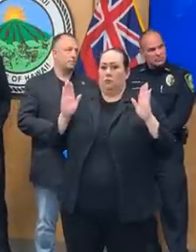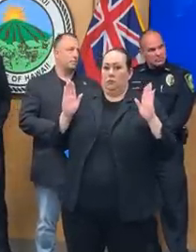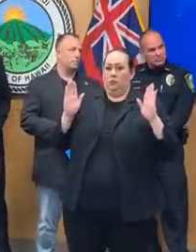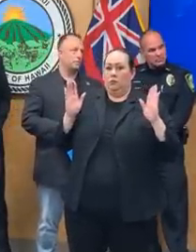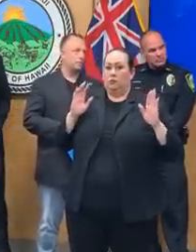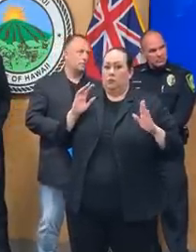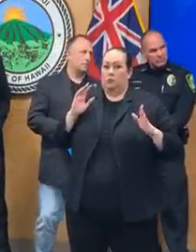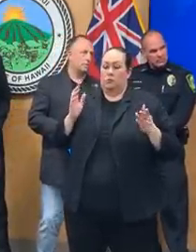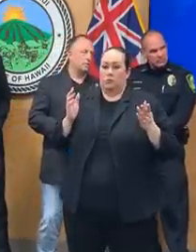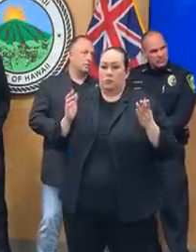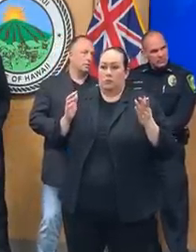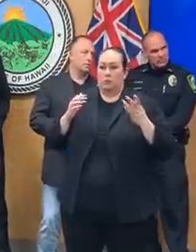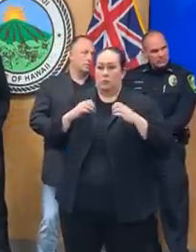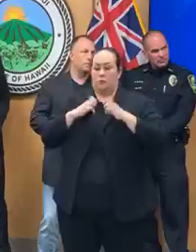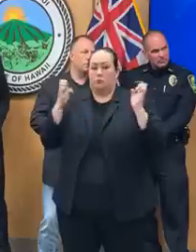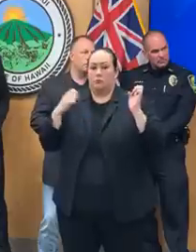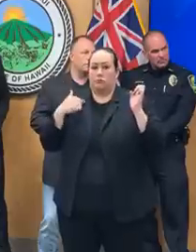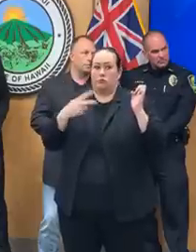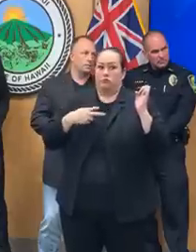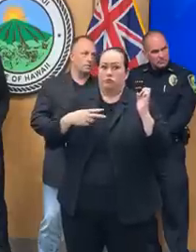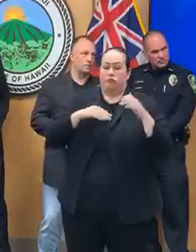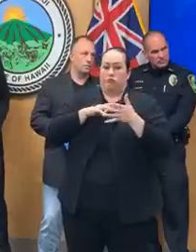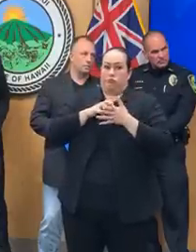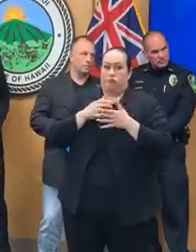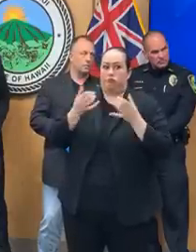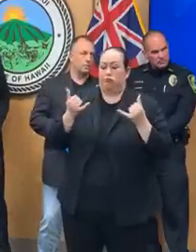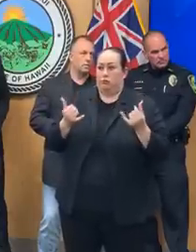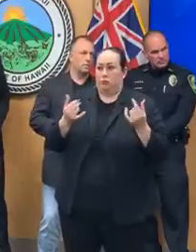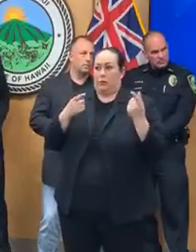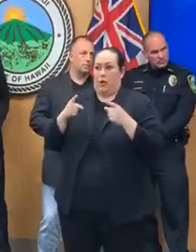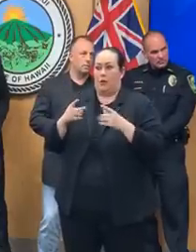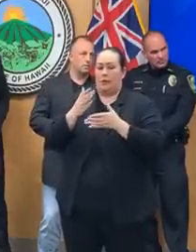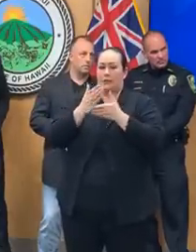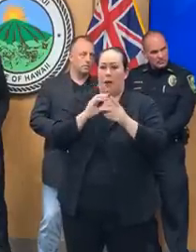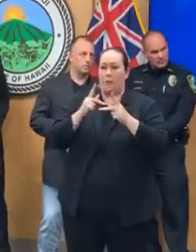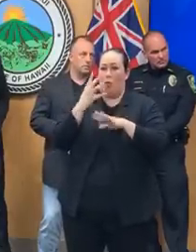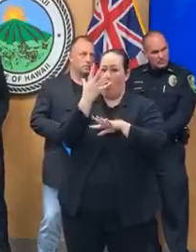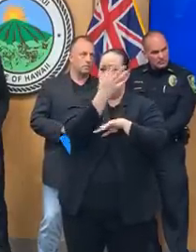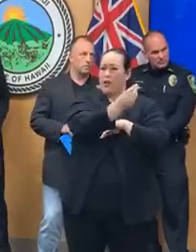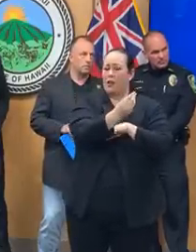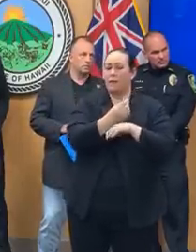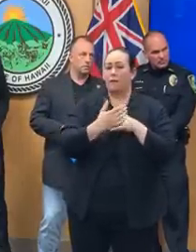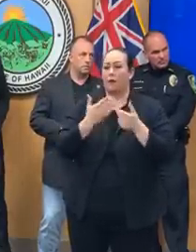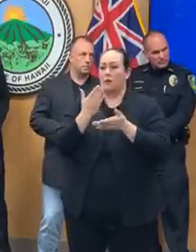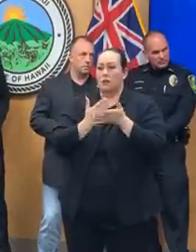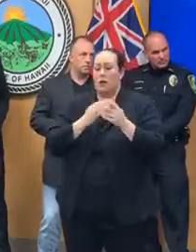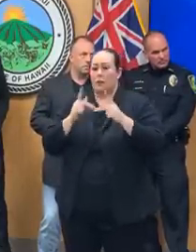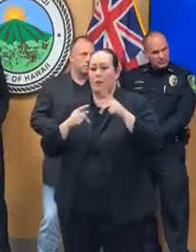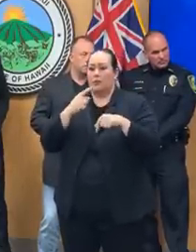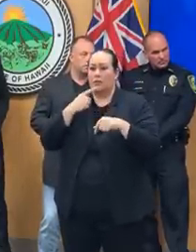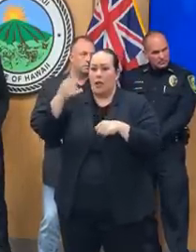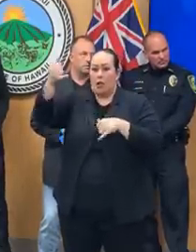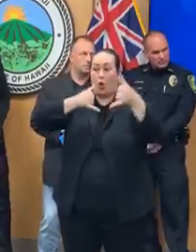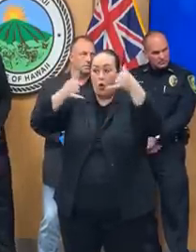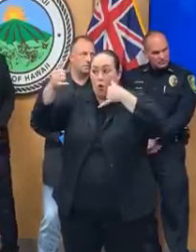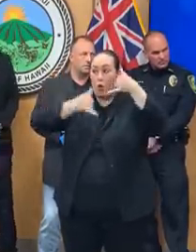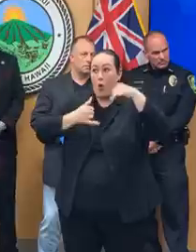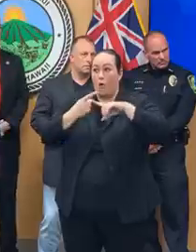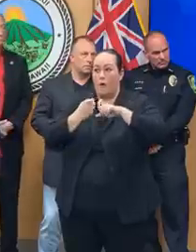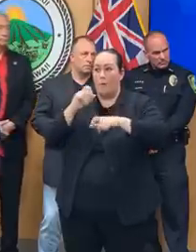are trying to figure out what to do. Some are leaving, and some are reporting that they are receiving calls